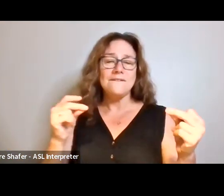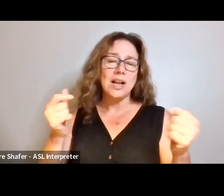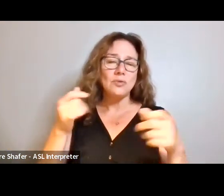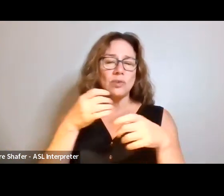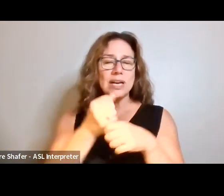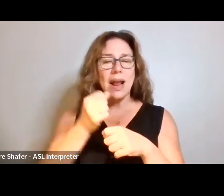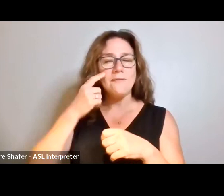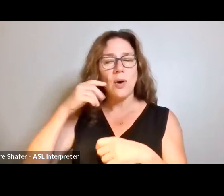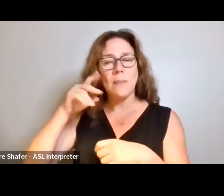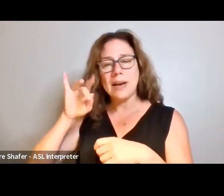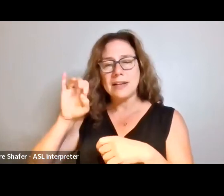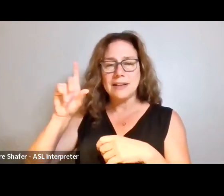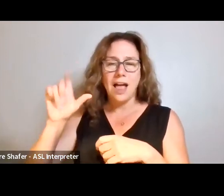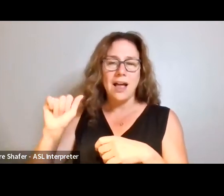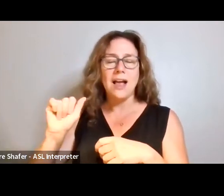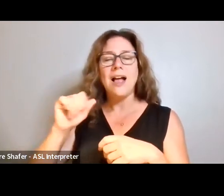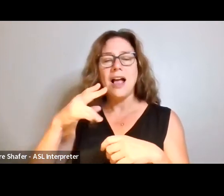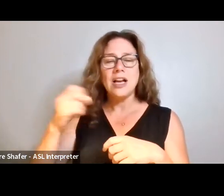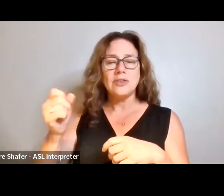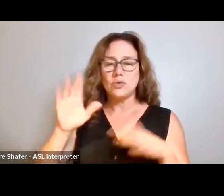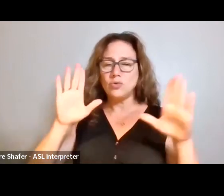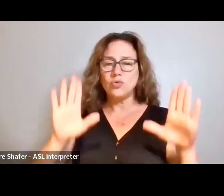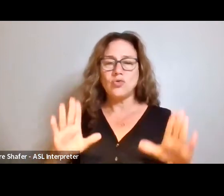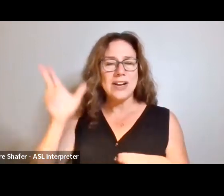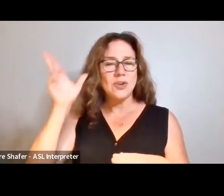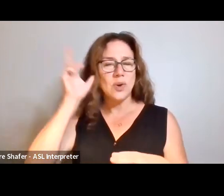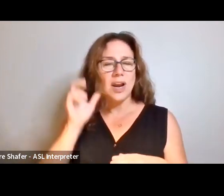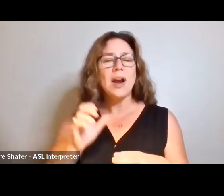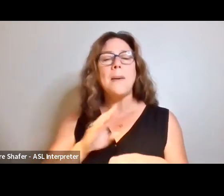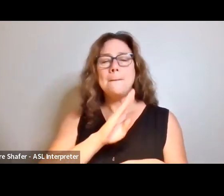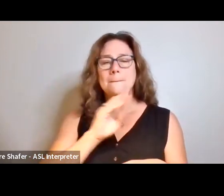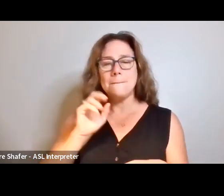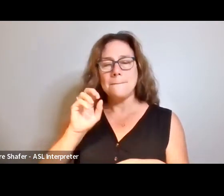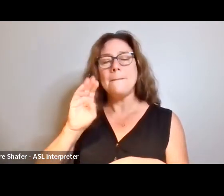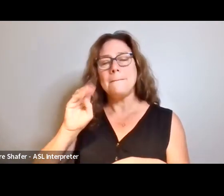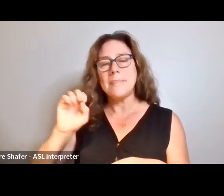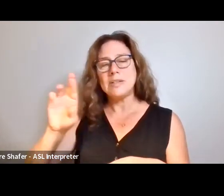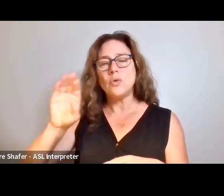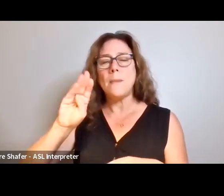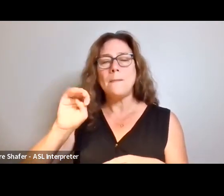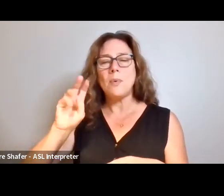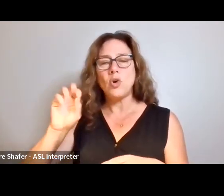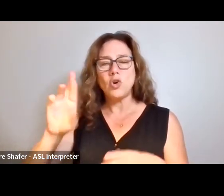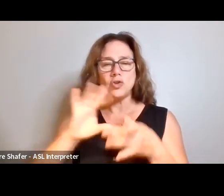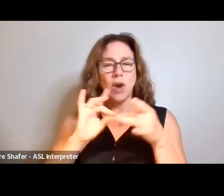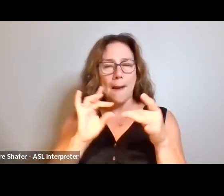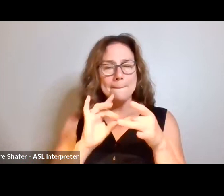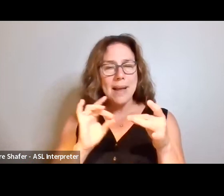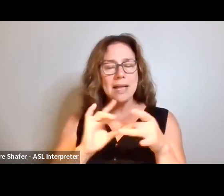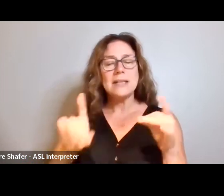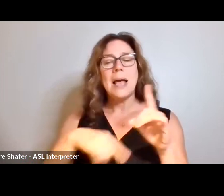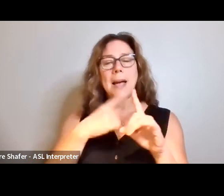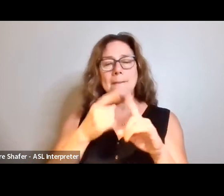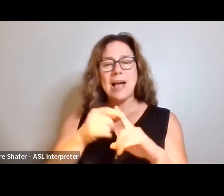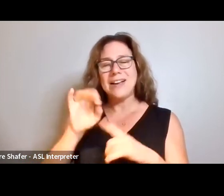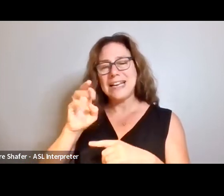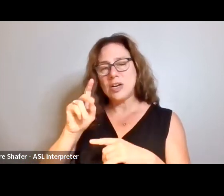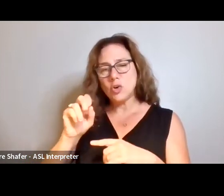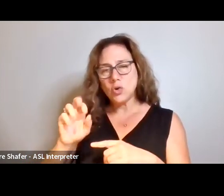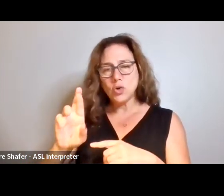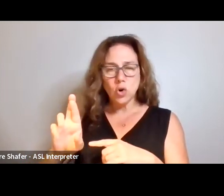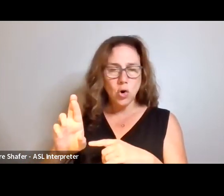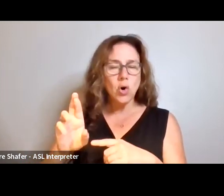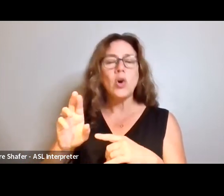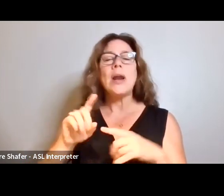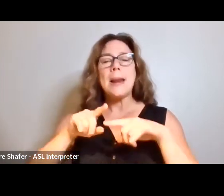School. It was great hearing Superintendent Booker's comments about, interdependability and